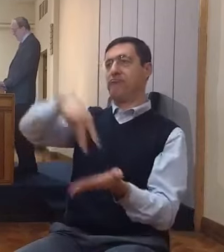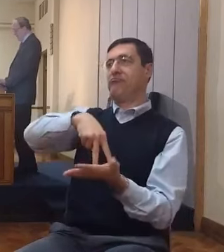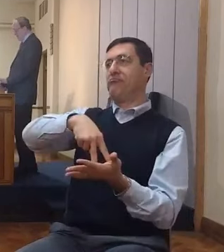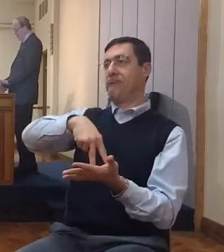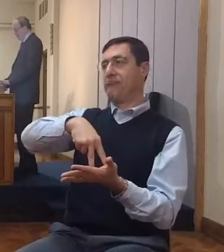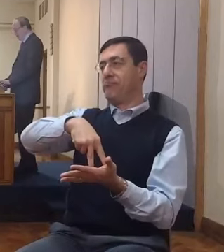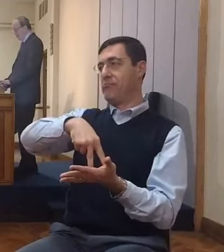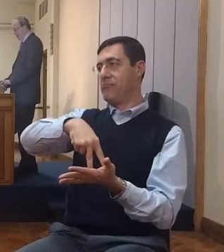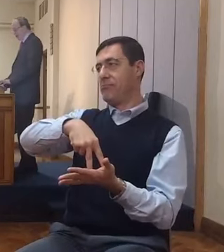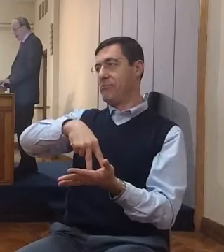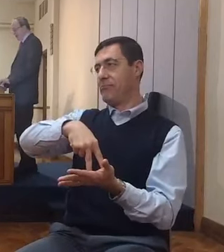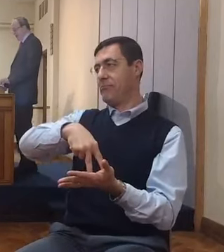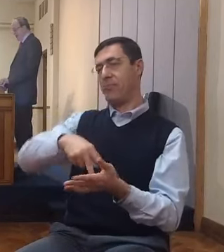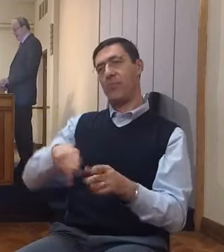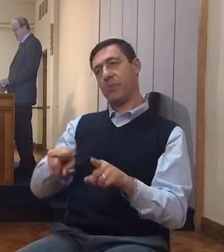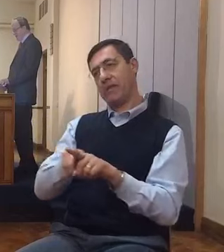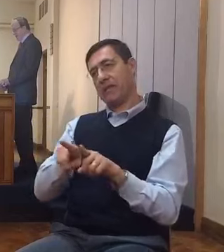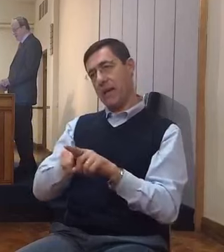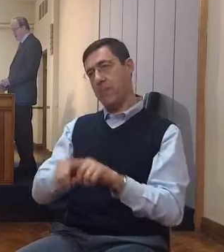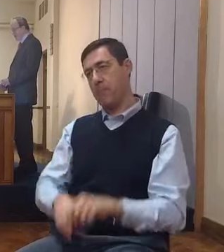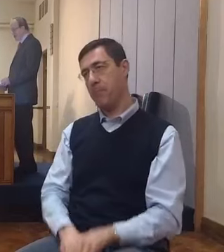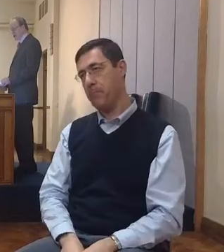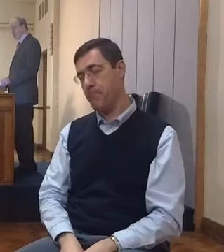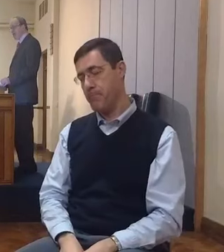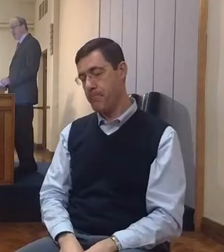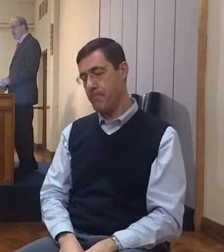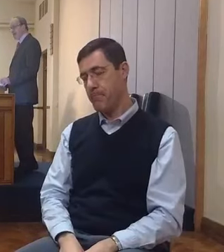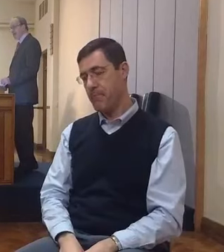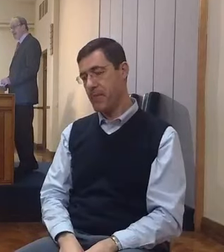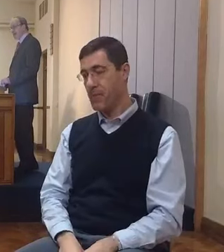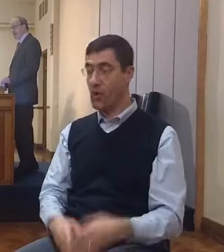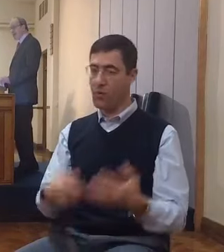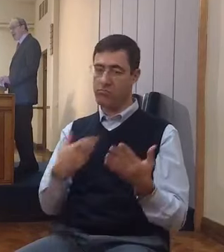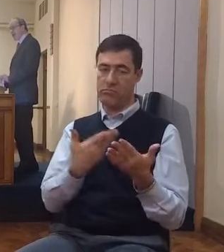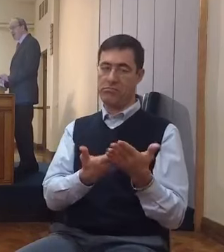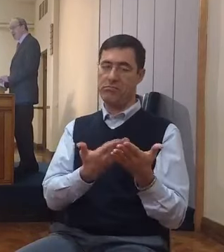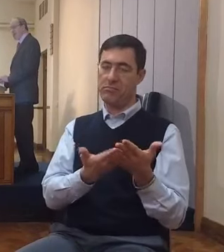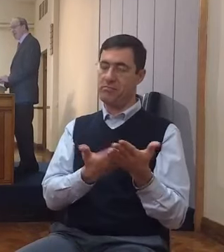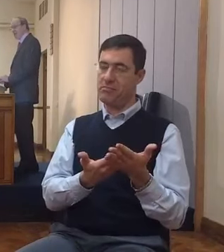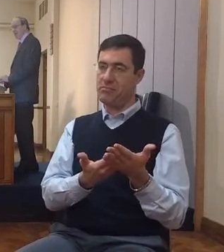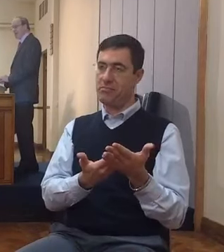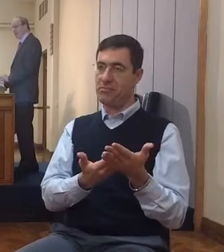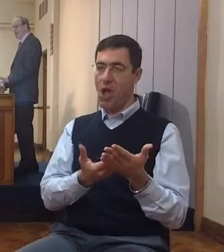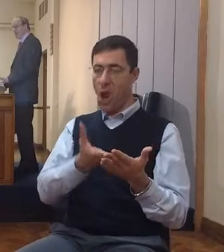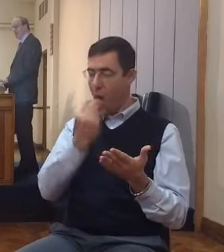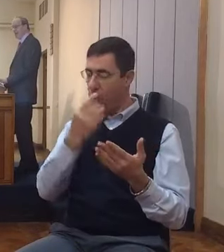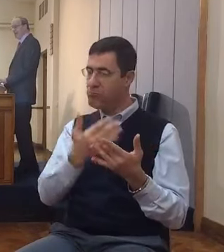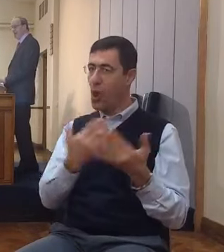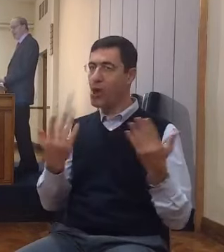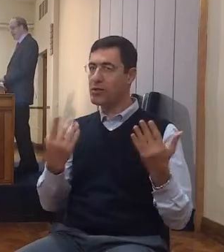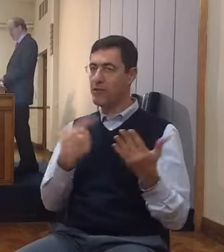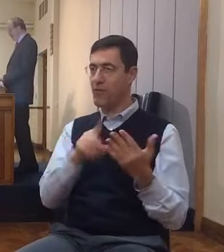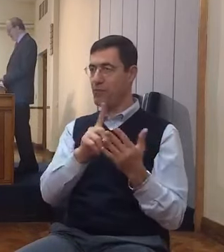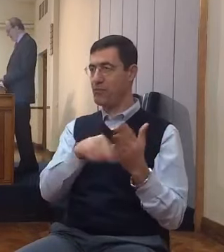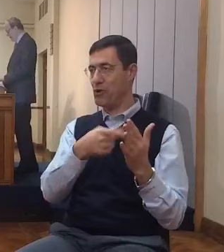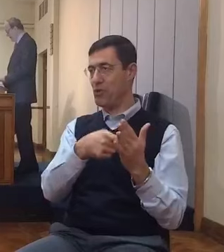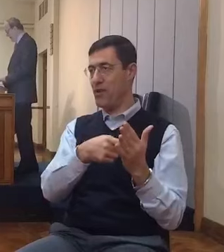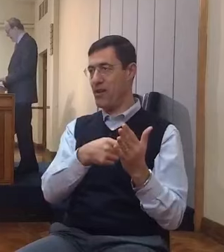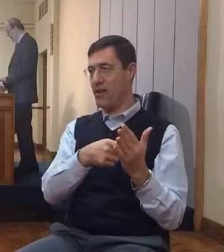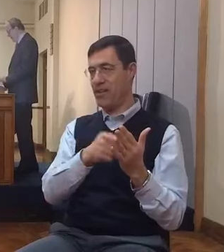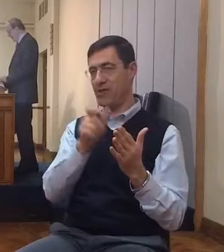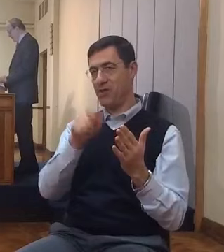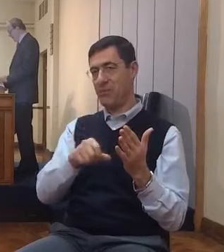So we can draw a lot from Joshua and the conquest in this 11th